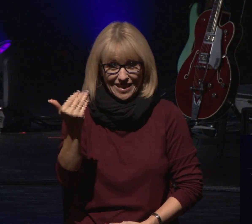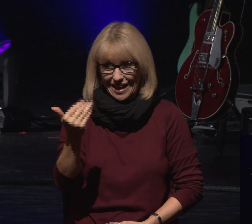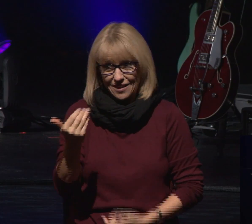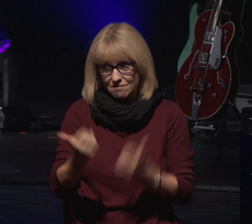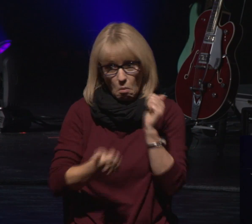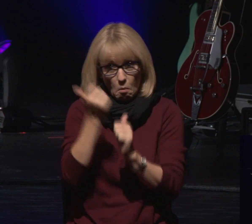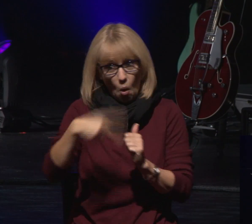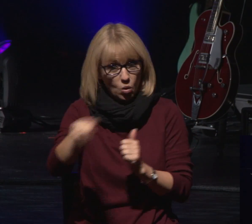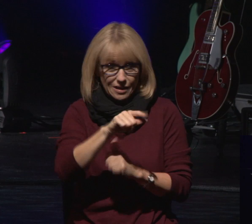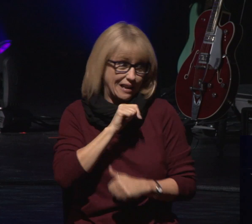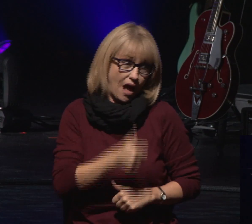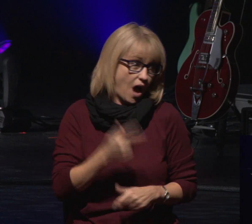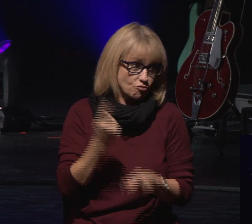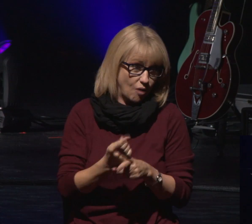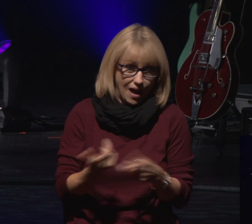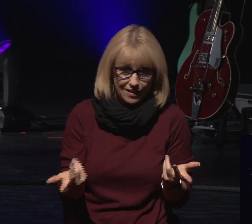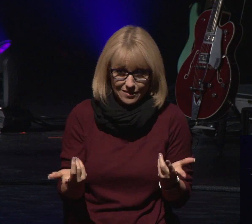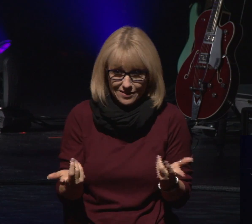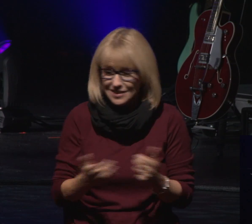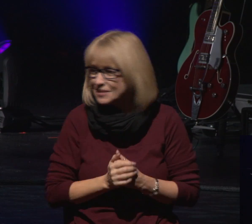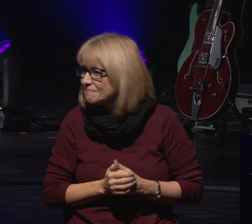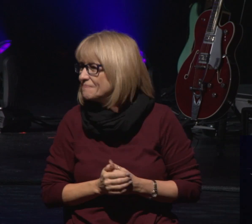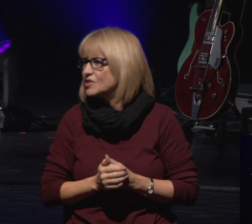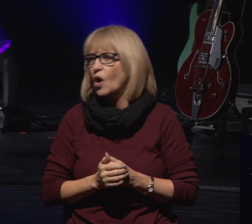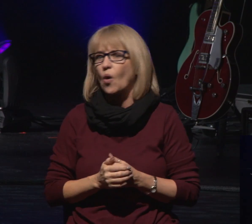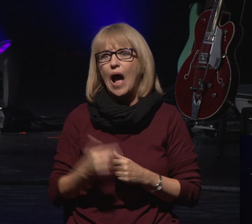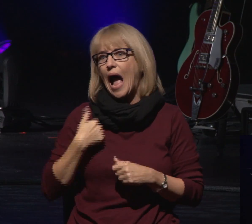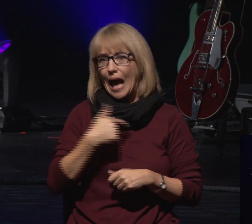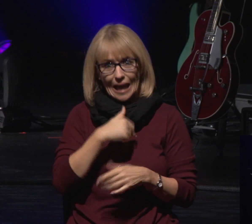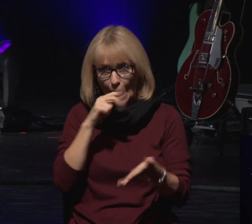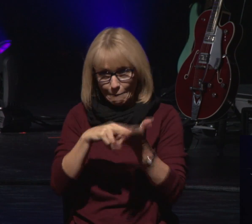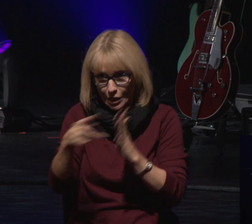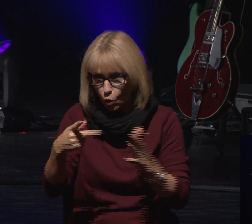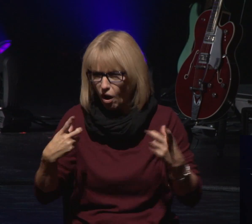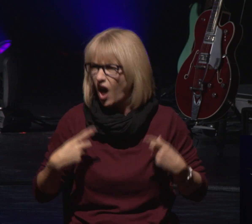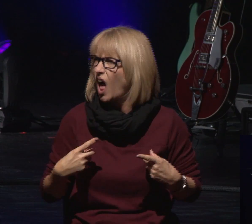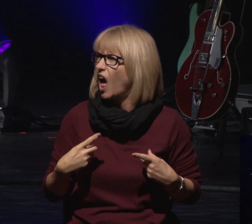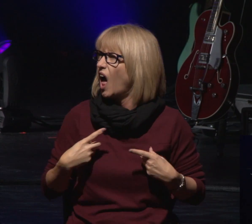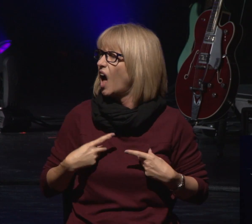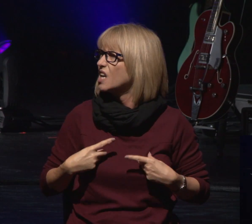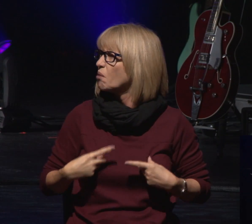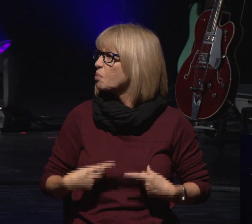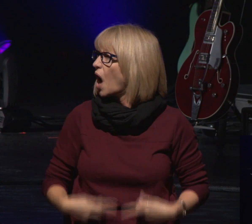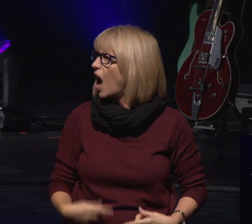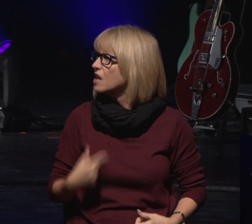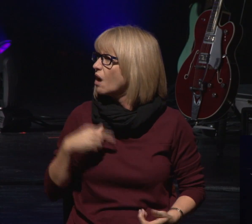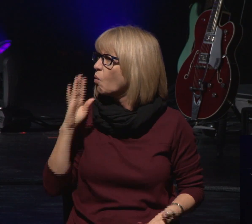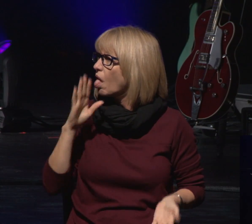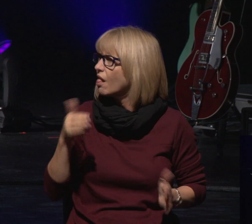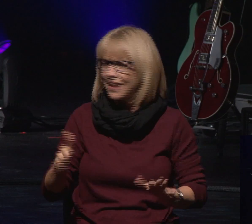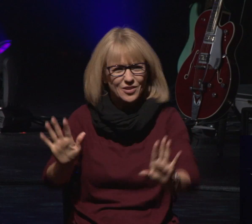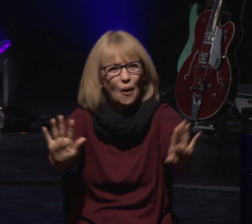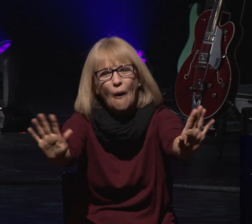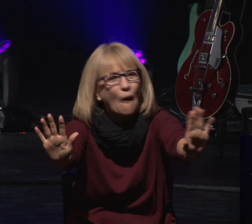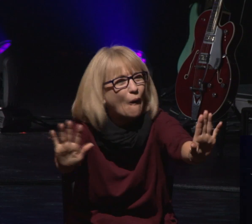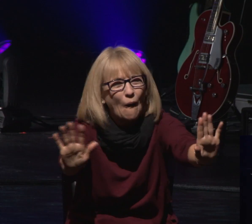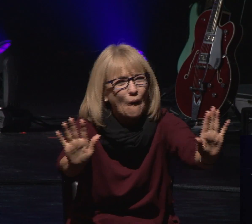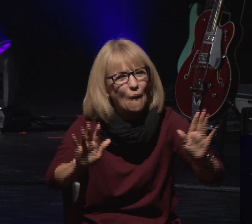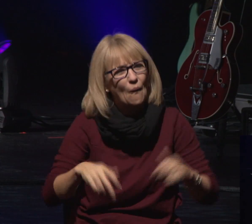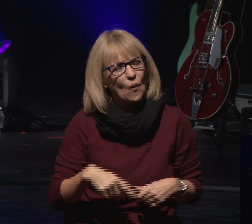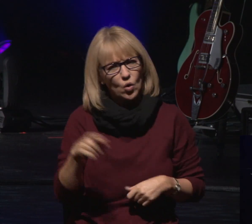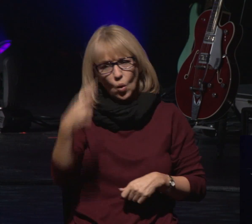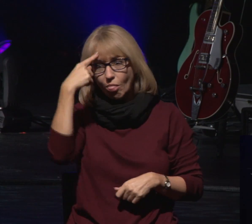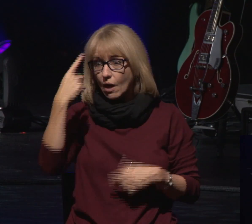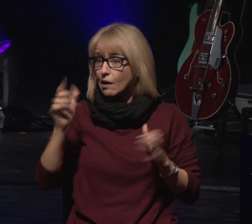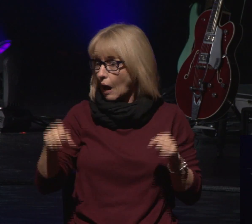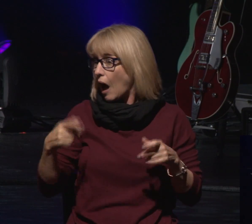in a moment's notice. It is not to be depressing today, but just kind of a reality check. Just stop and think about it. A tragic car